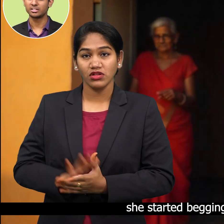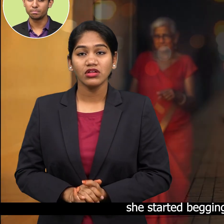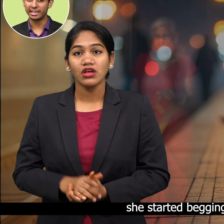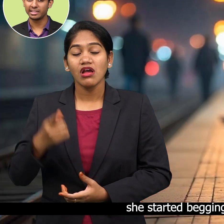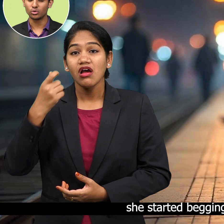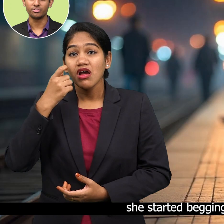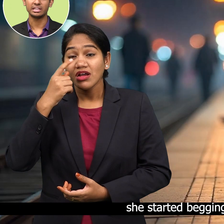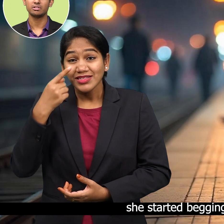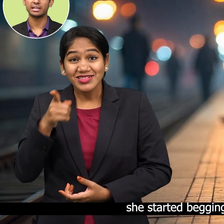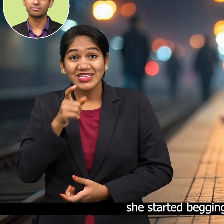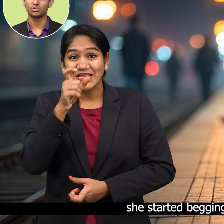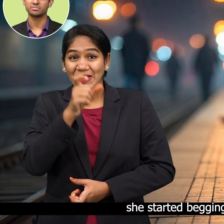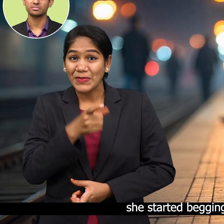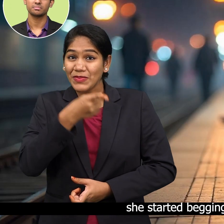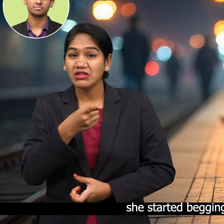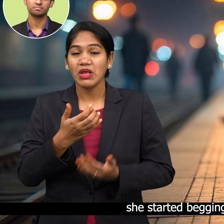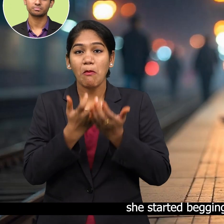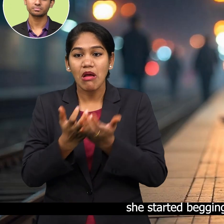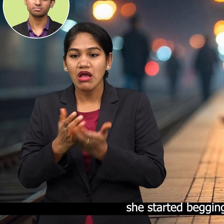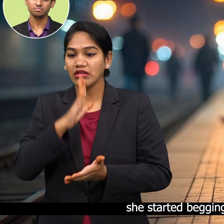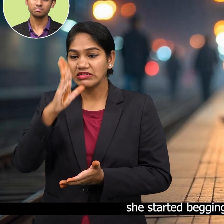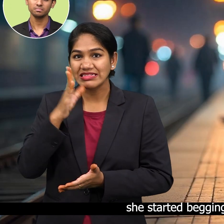She started begging on railway platforms.